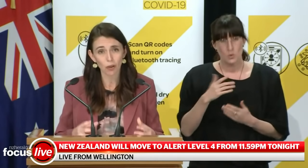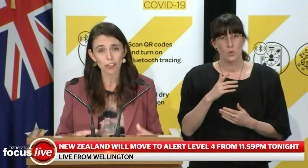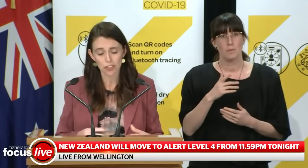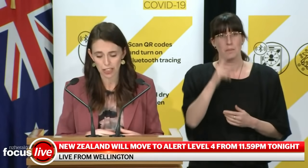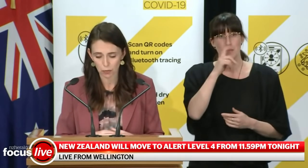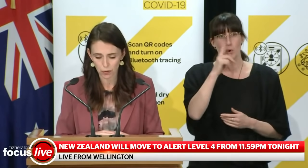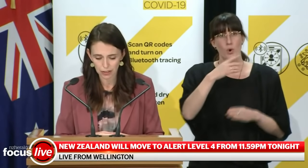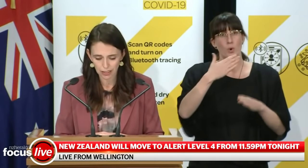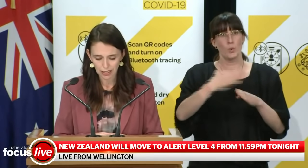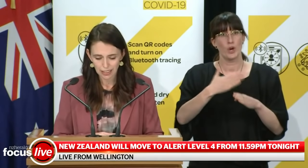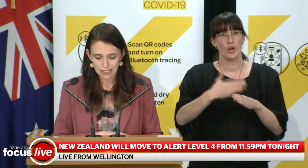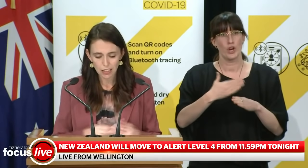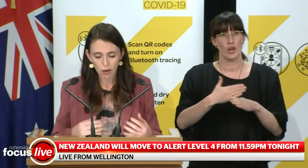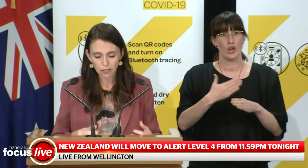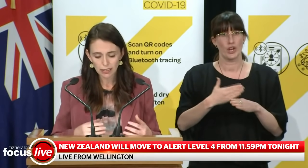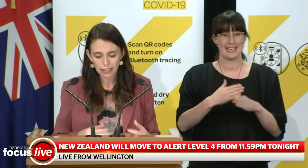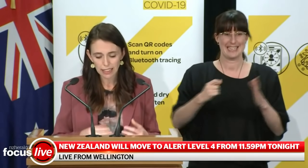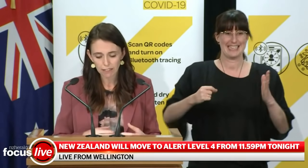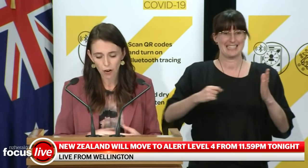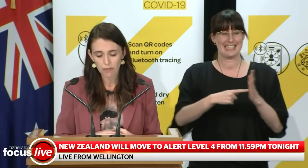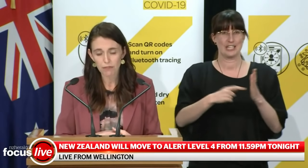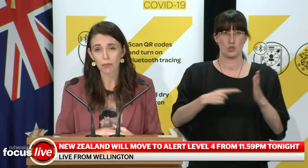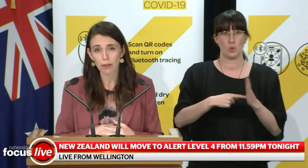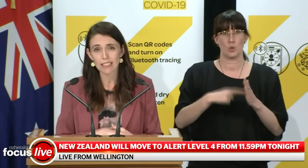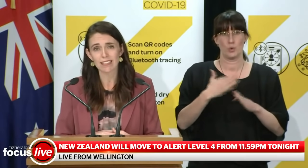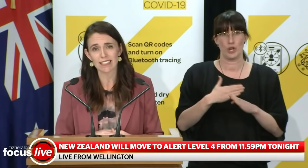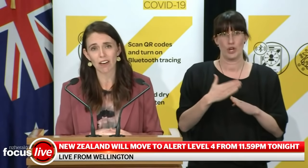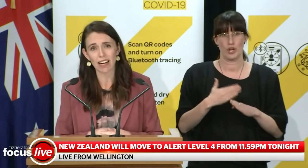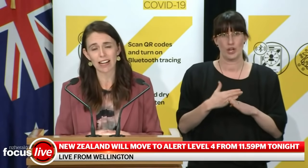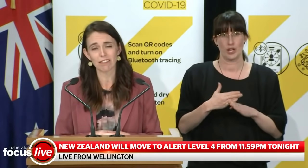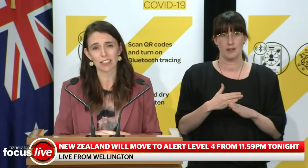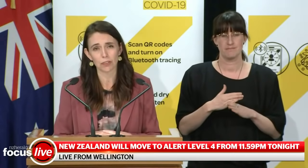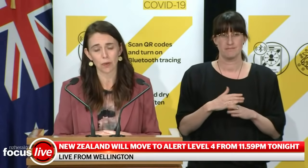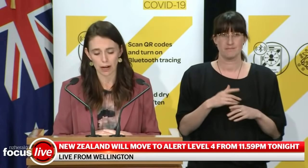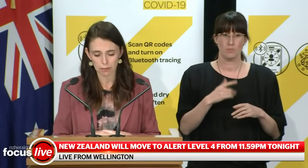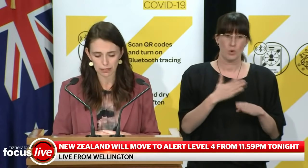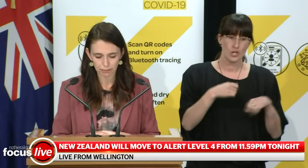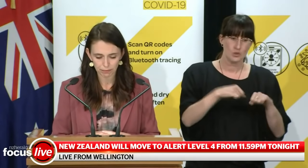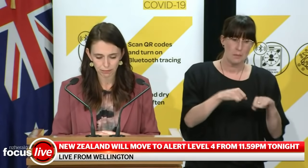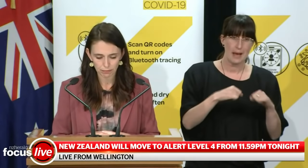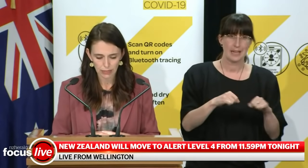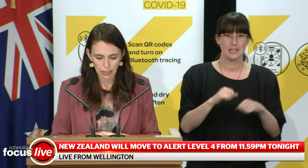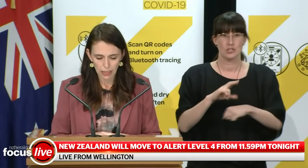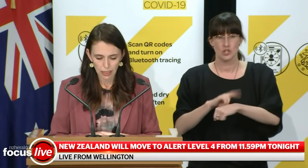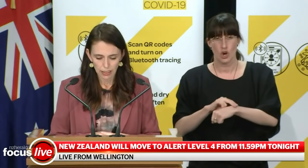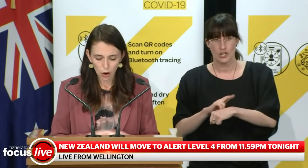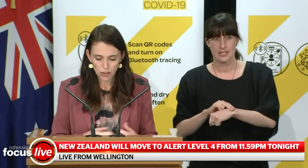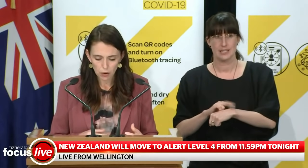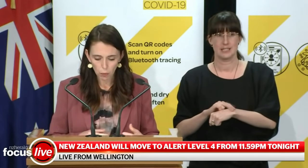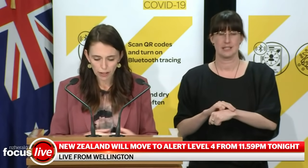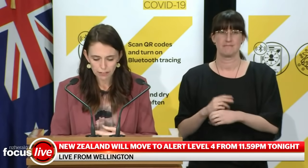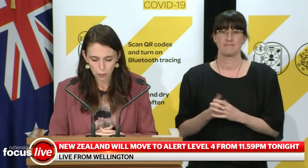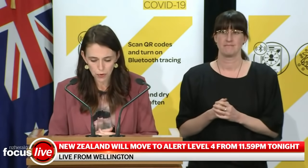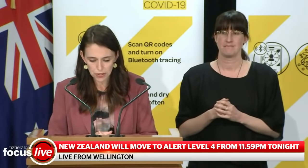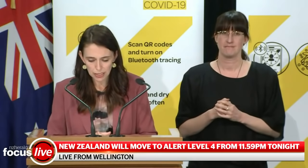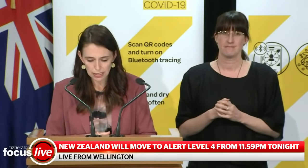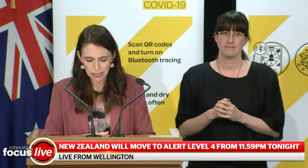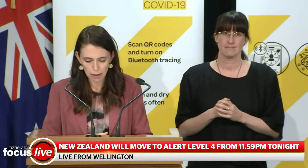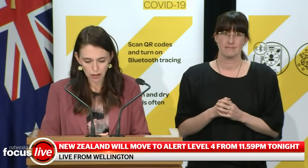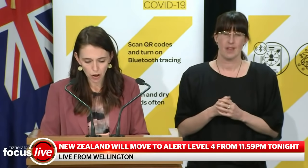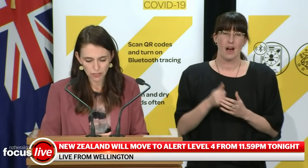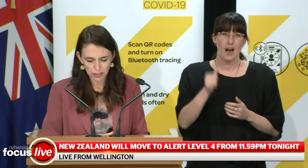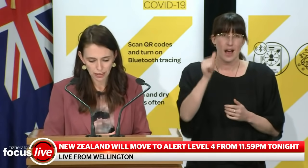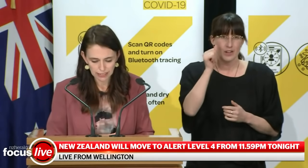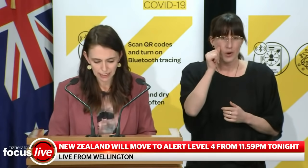to acknowledge their work is to only leave home for the reasons that I have described. I know that one of the worst